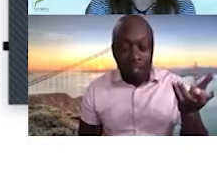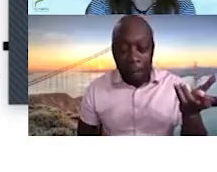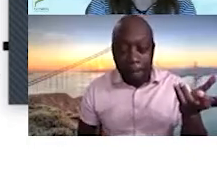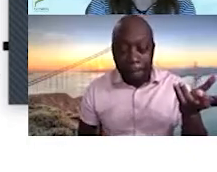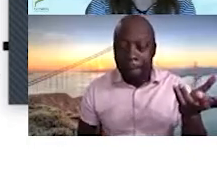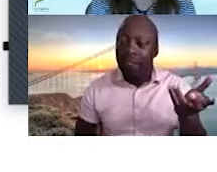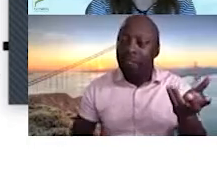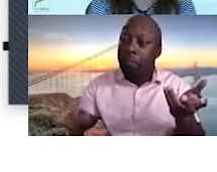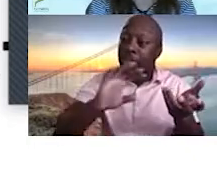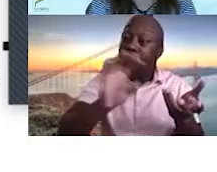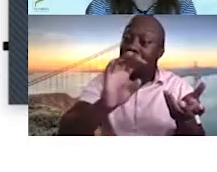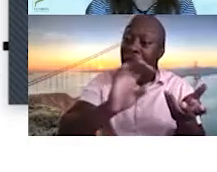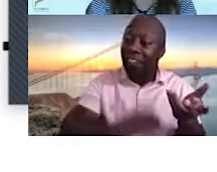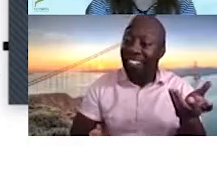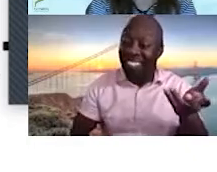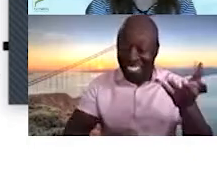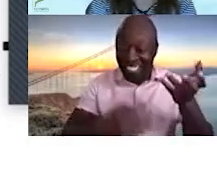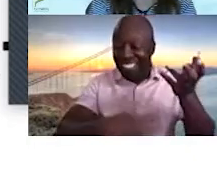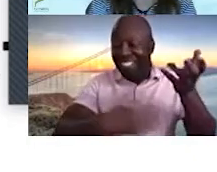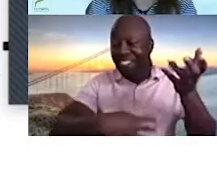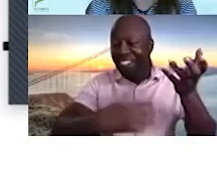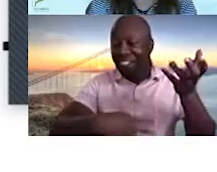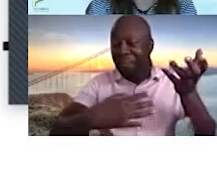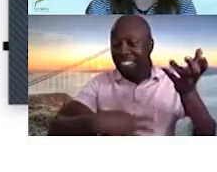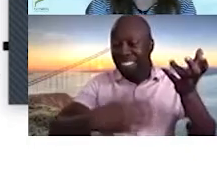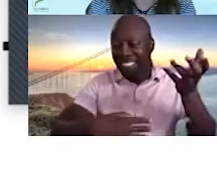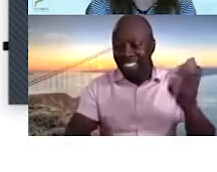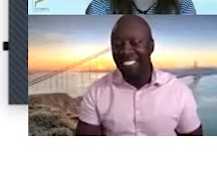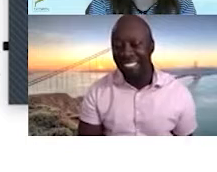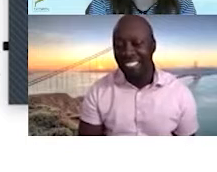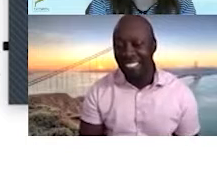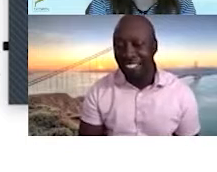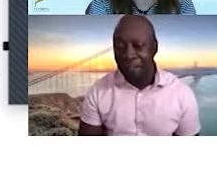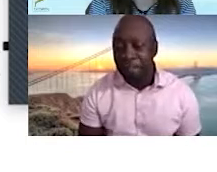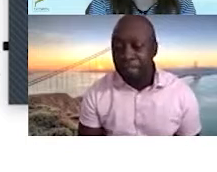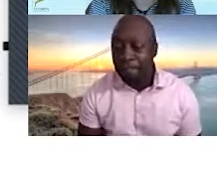ones. But if you put too much water, then it'll start dripping.